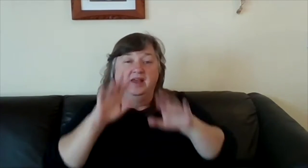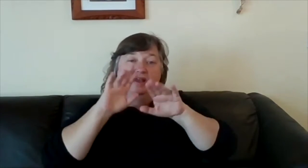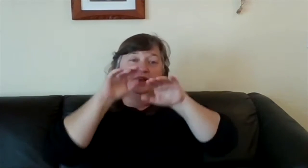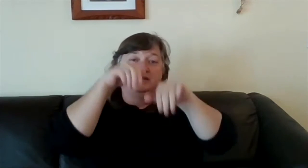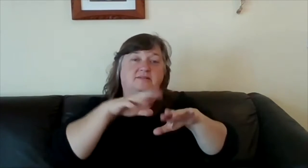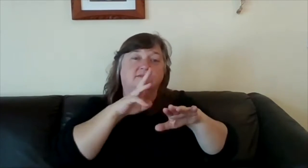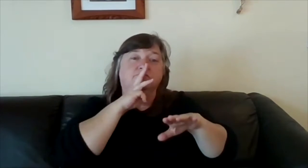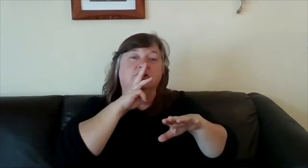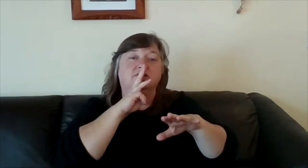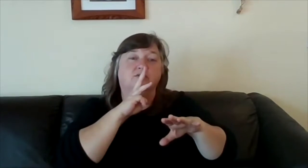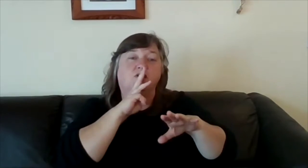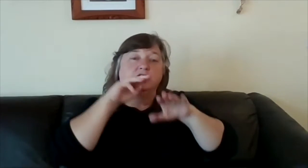and has, so water.